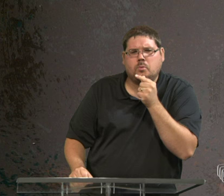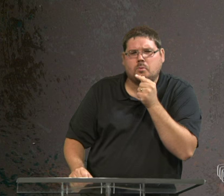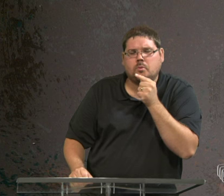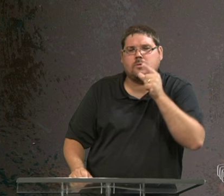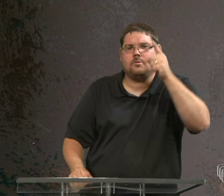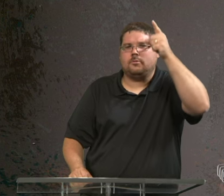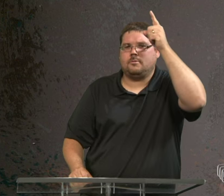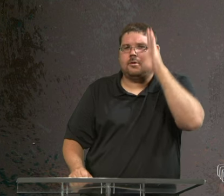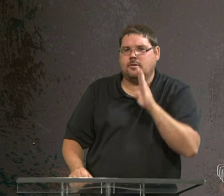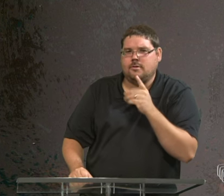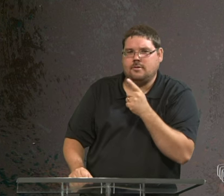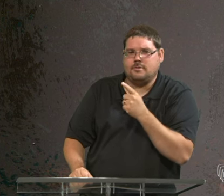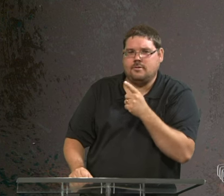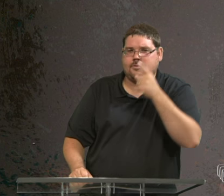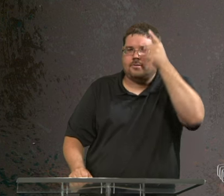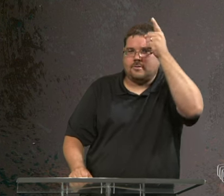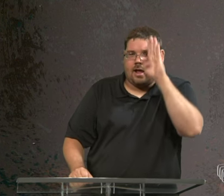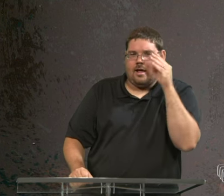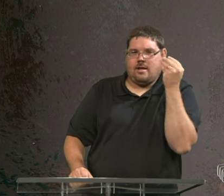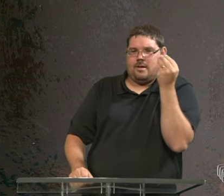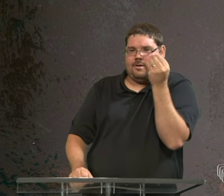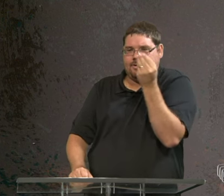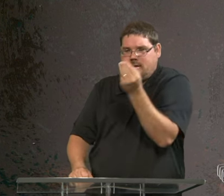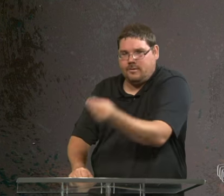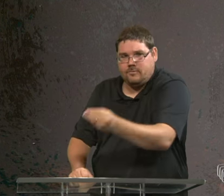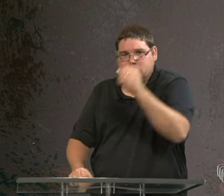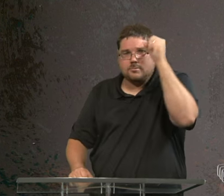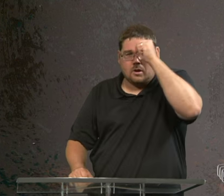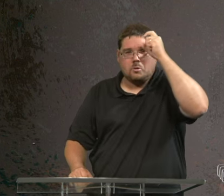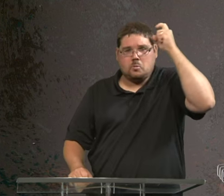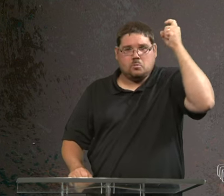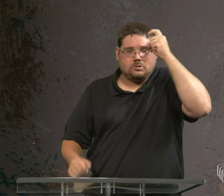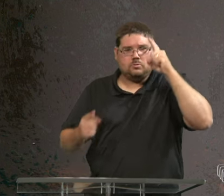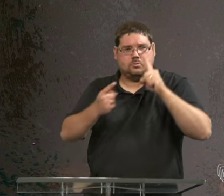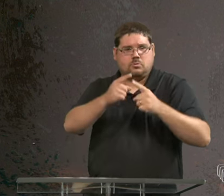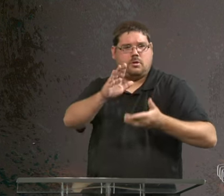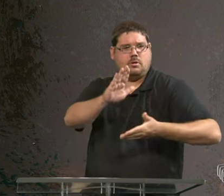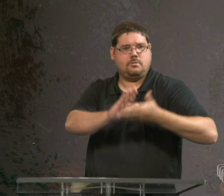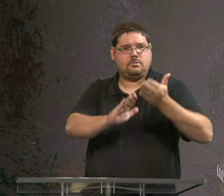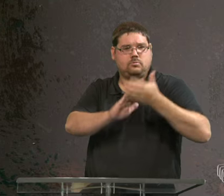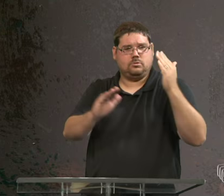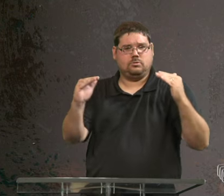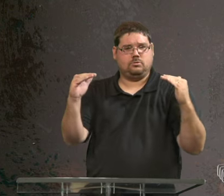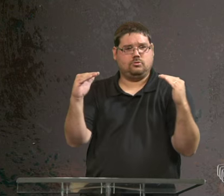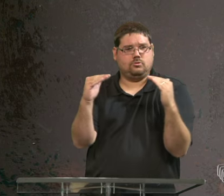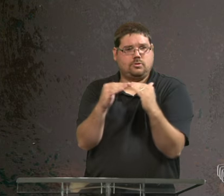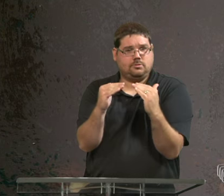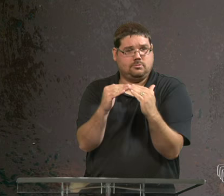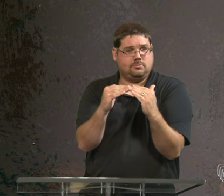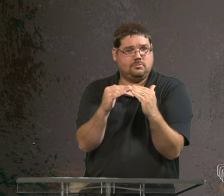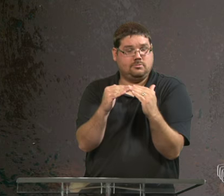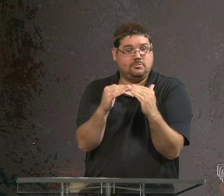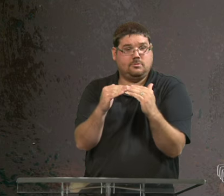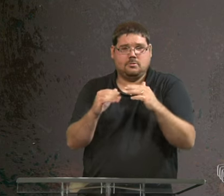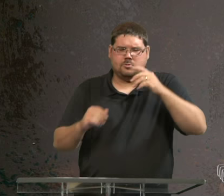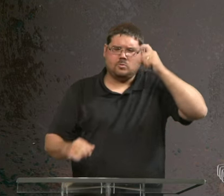explains how Solomon gained all of that wisdom to administer justice